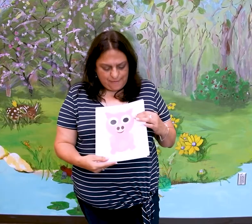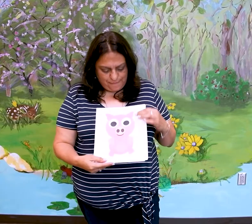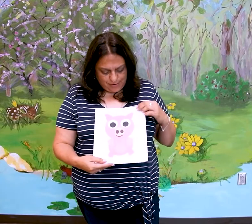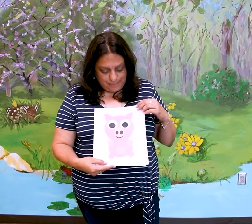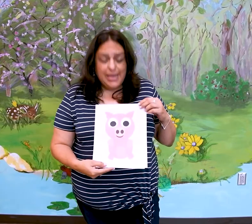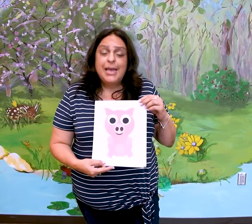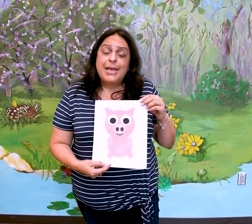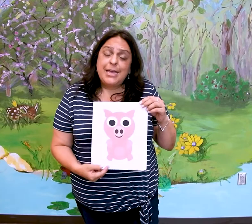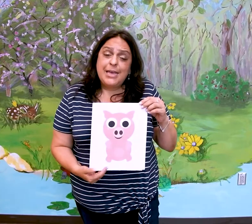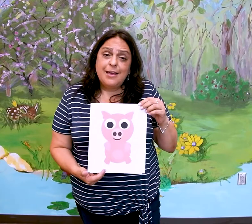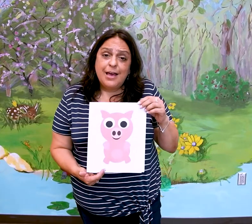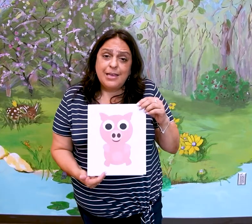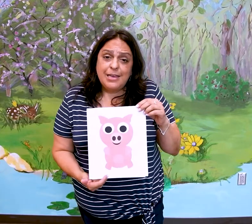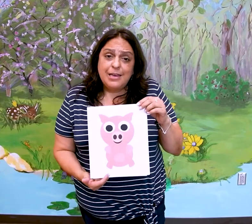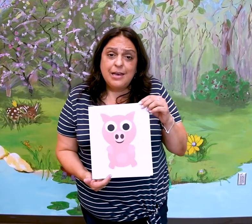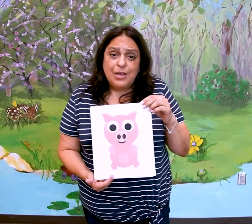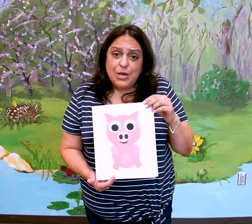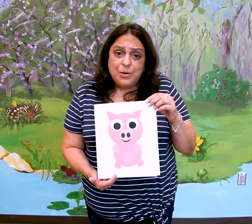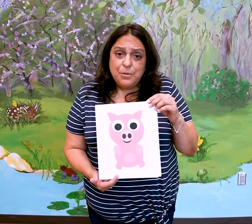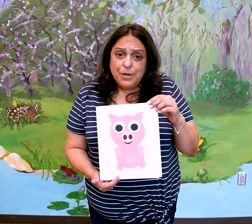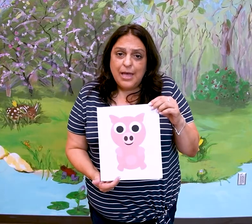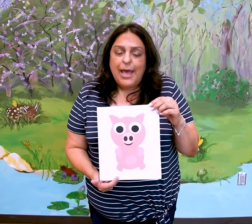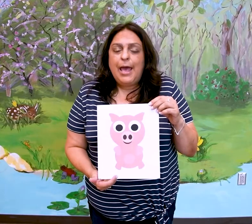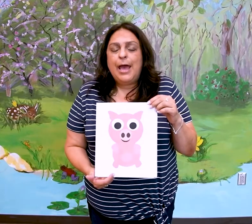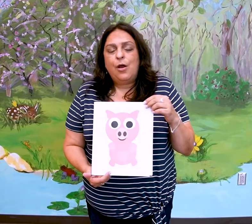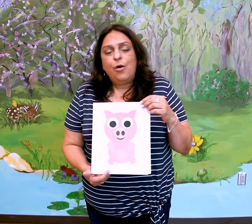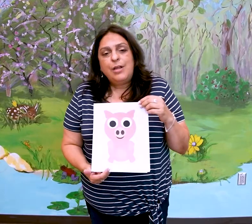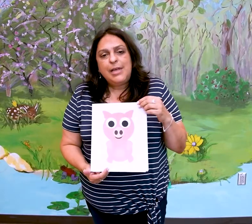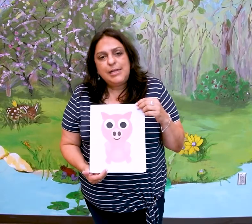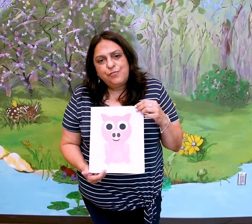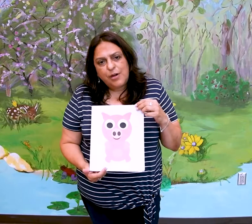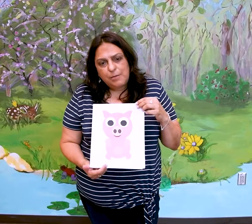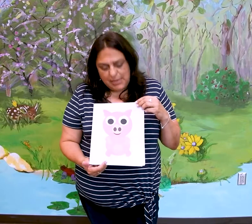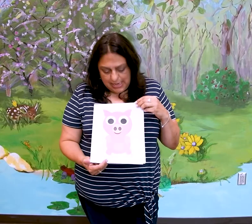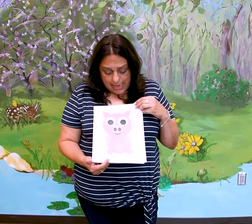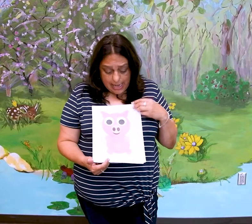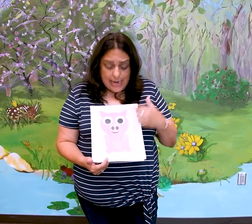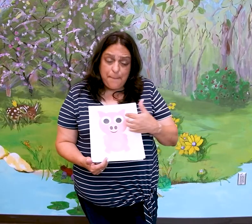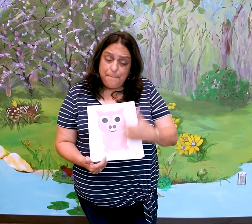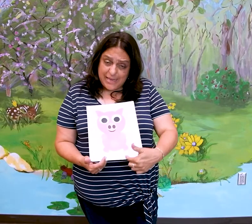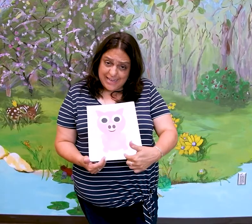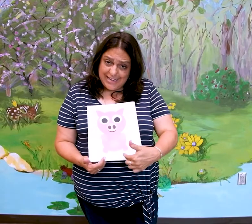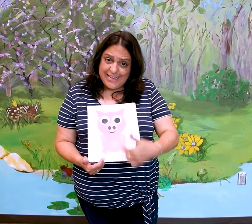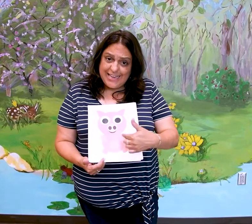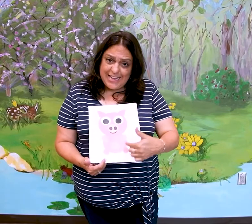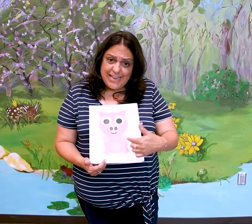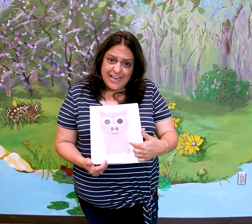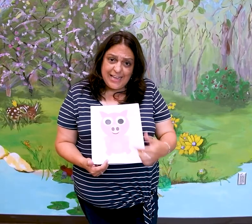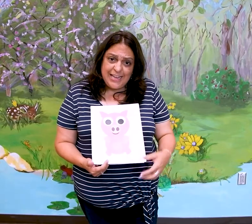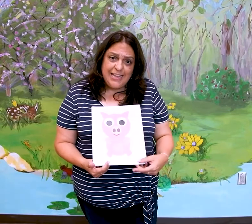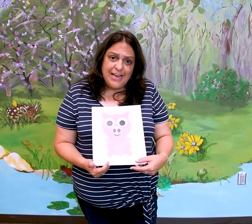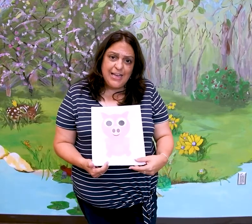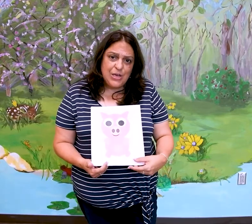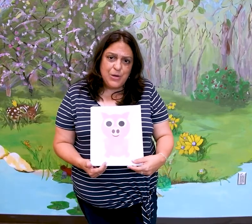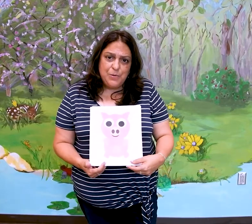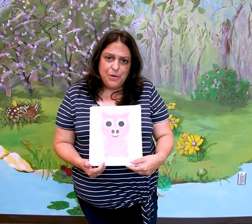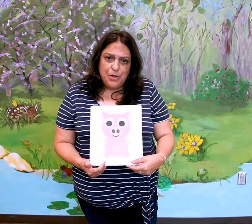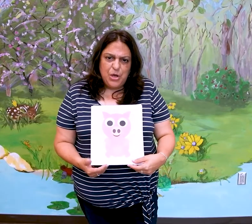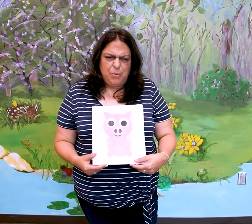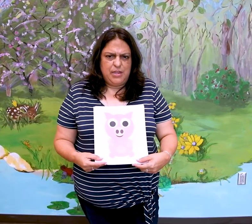farm, E-I-E-I-O. And on his farm he had a pig, E-I-E-I-O. With an